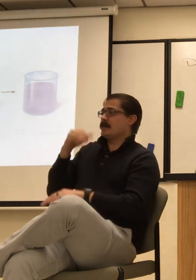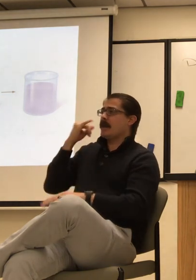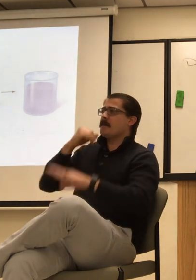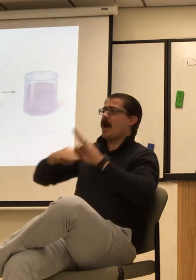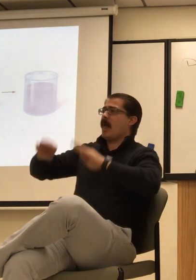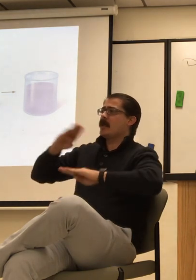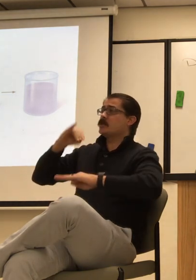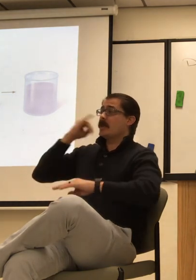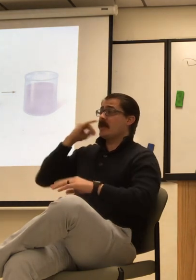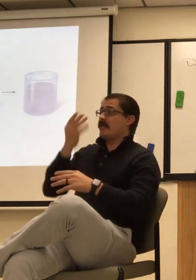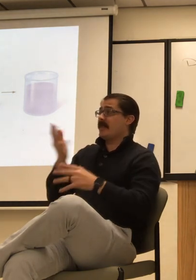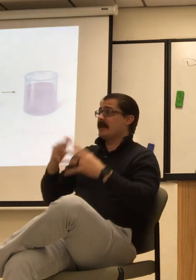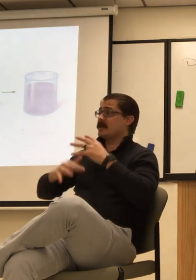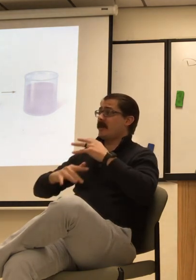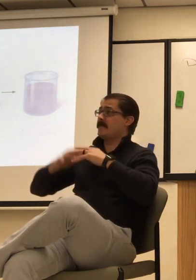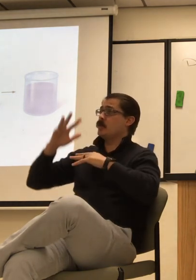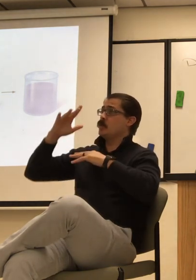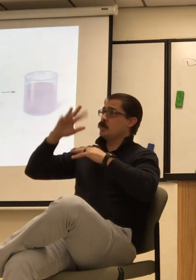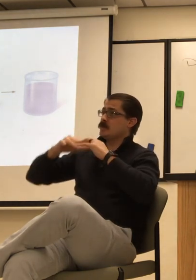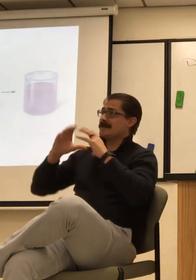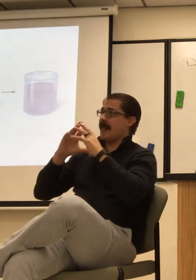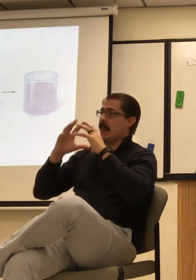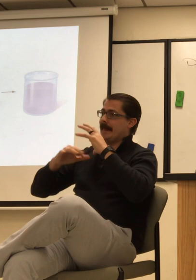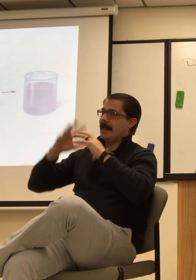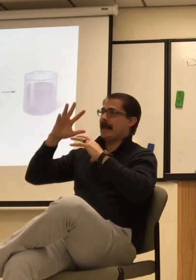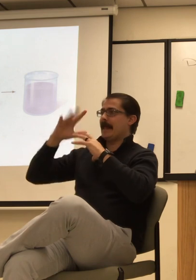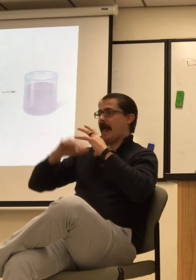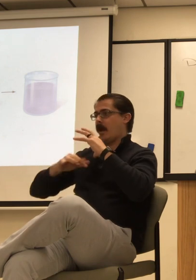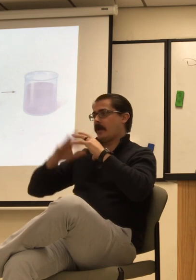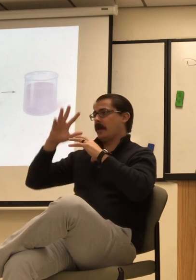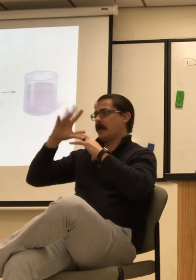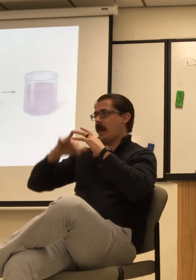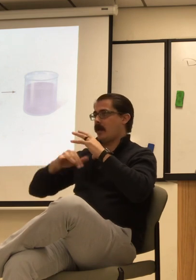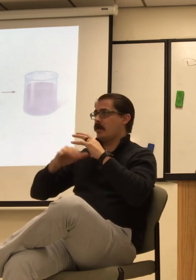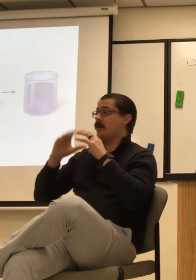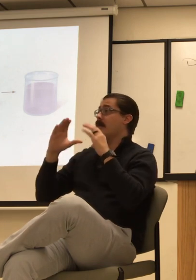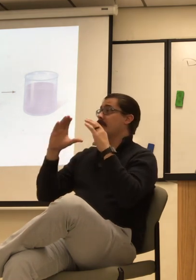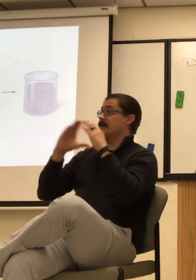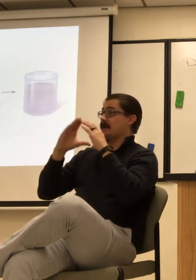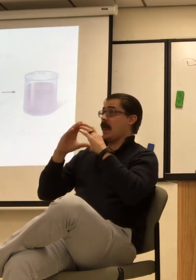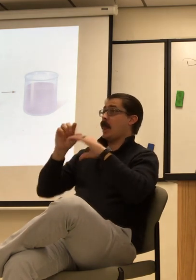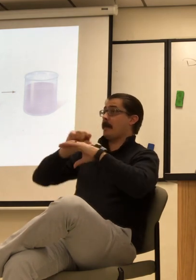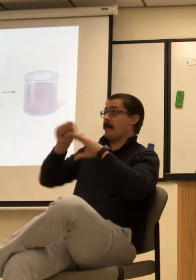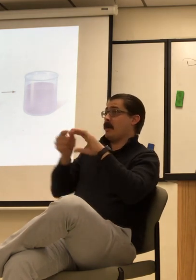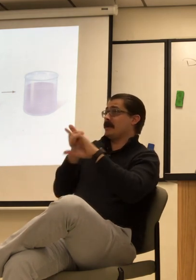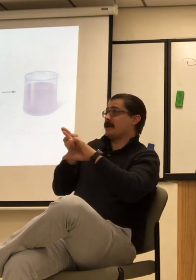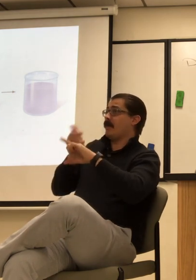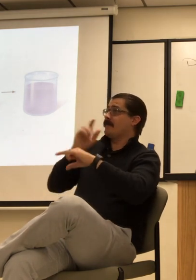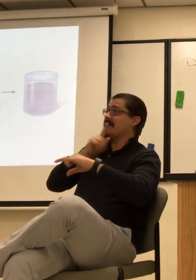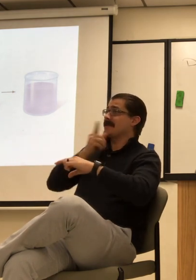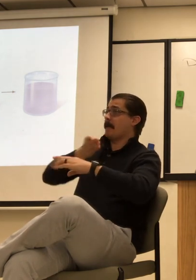things are going to diffuse in and out of cells, the cell membrane presents a barrier.